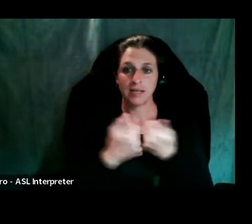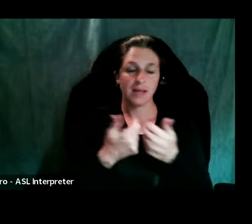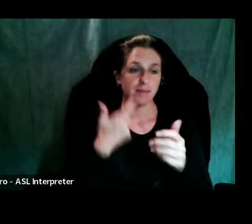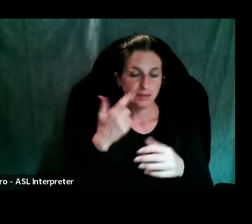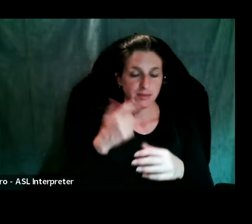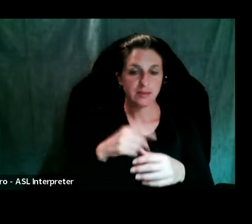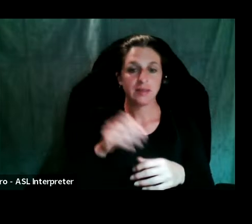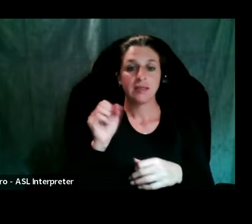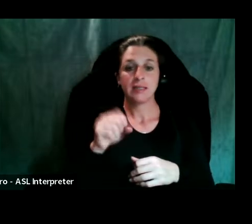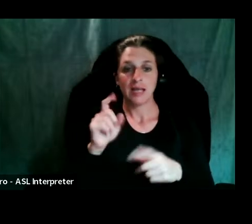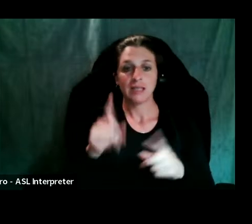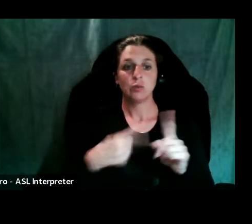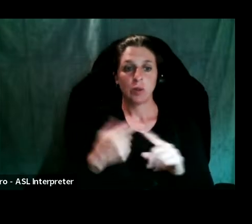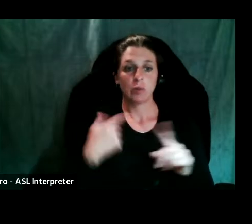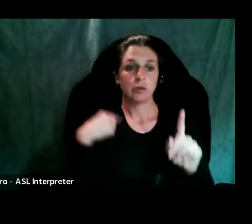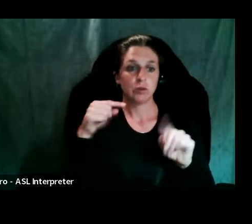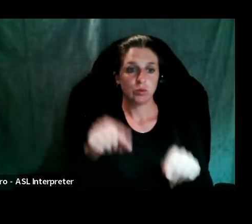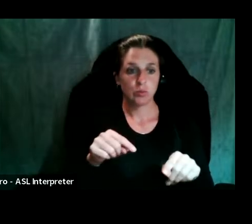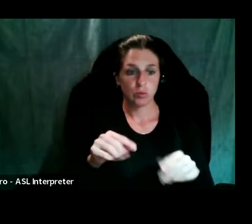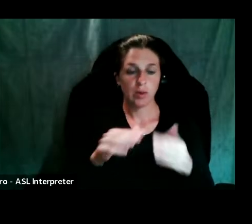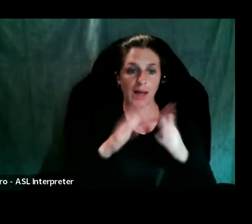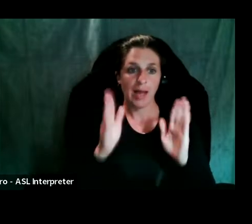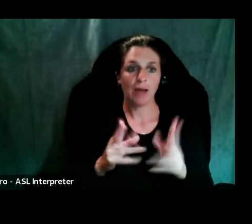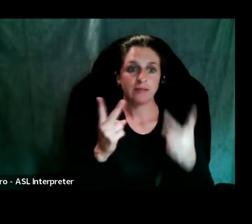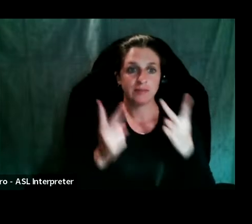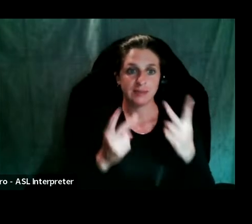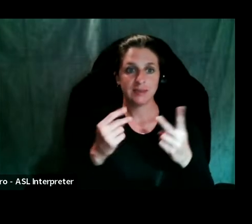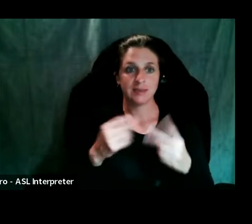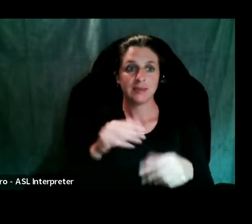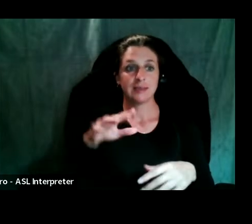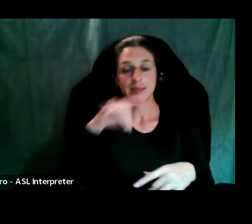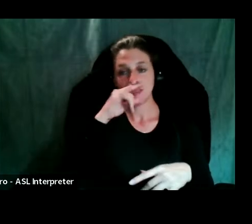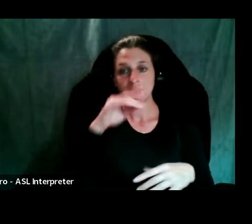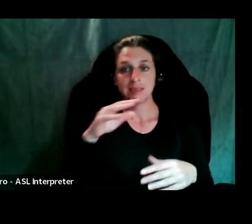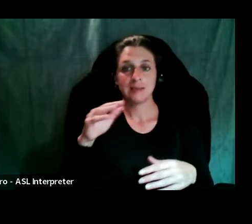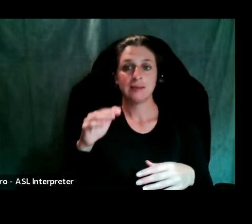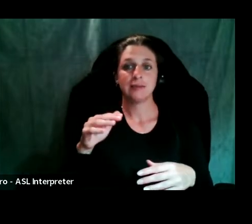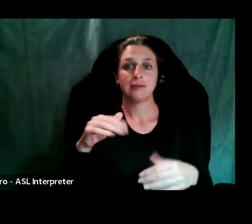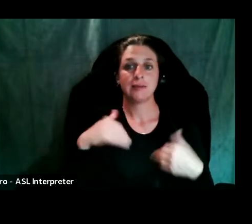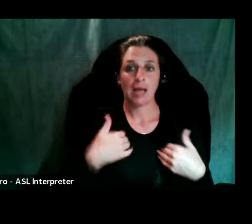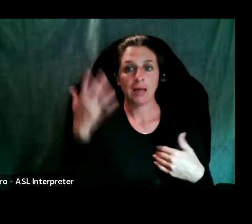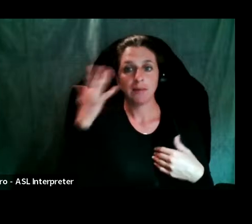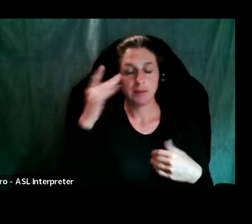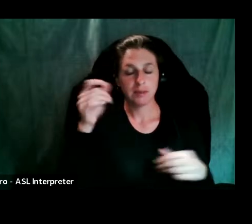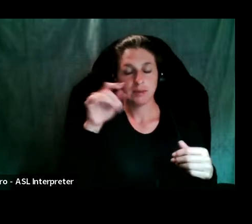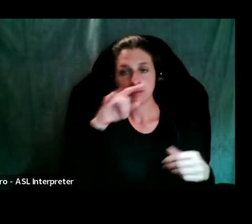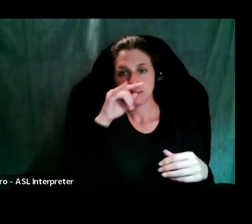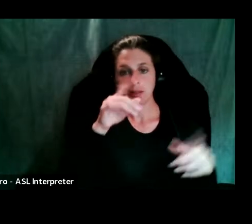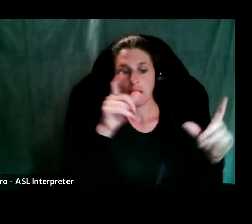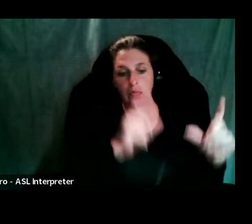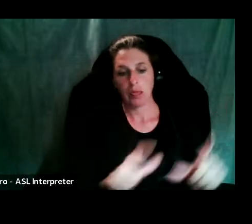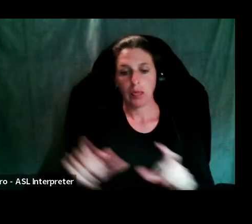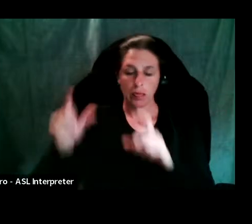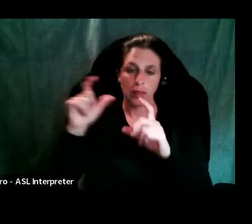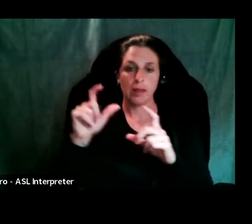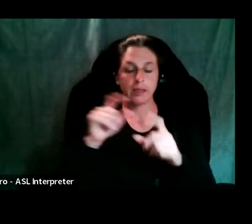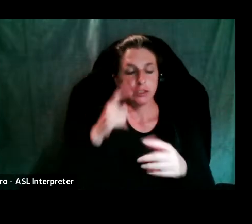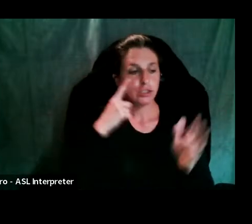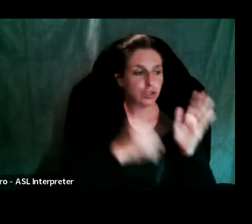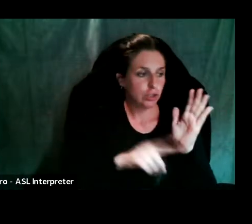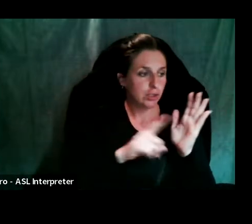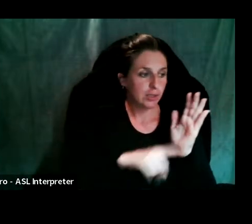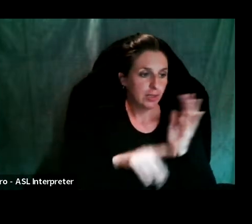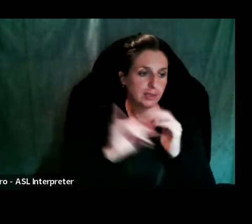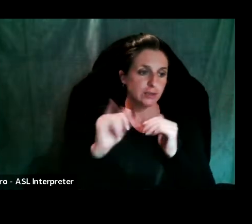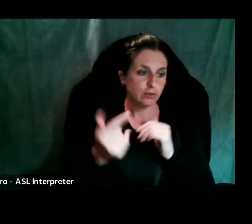do house visits and the kid is tired because they were up all night on their phone, checking their Instagram, their Snapchat, or whatever new app that